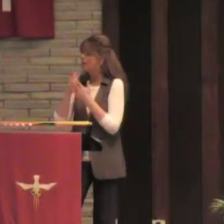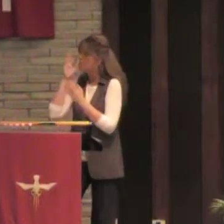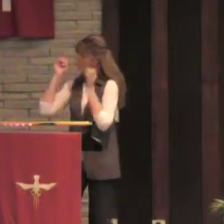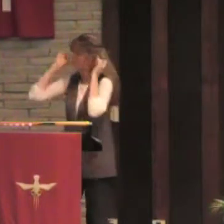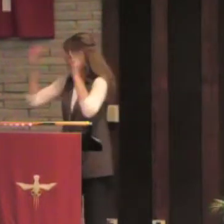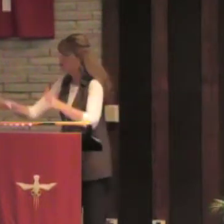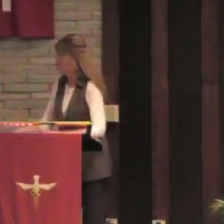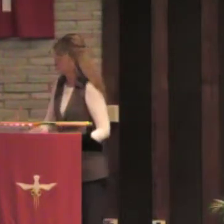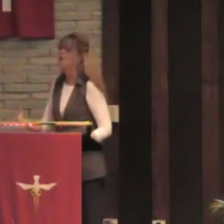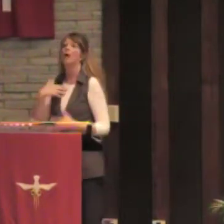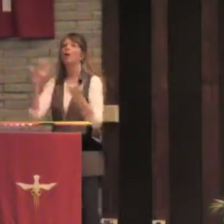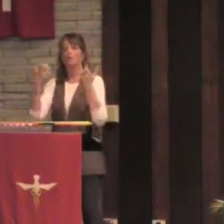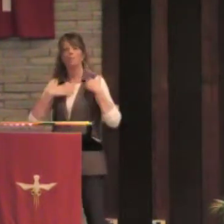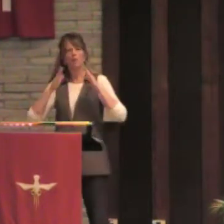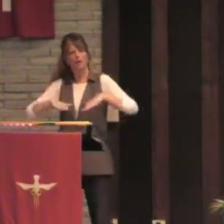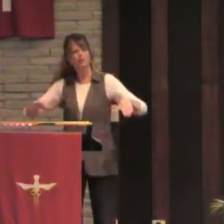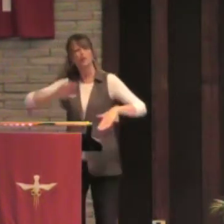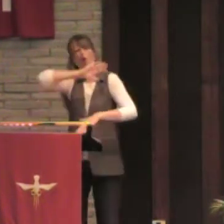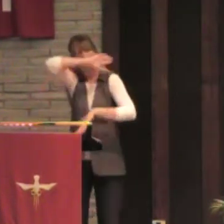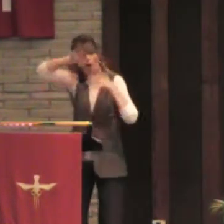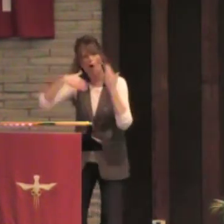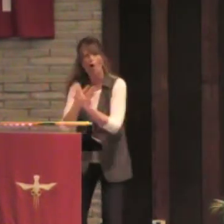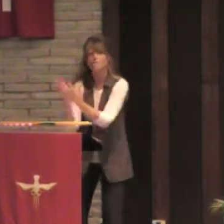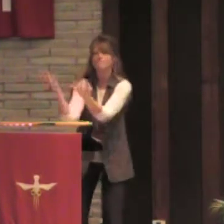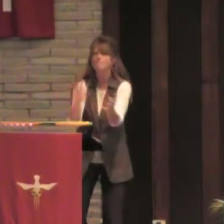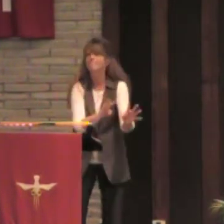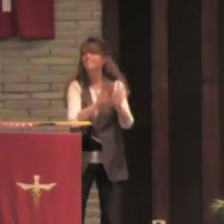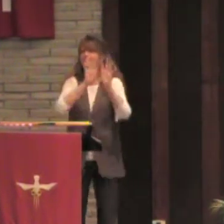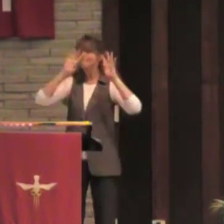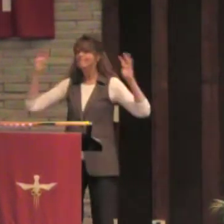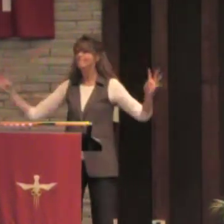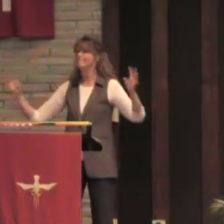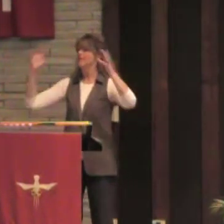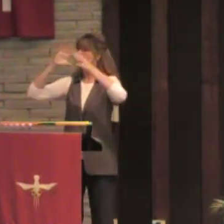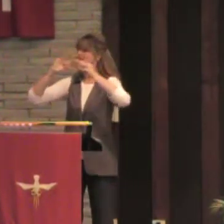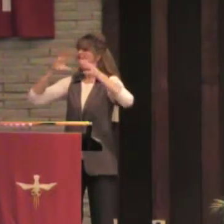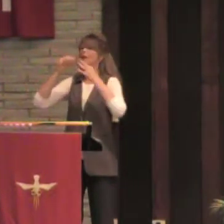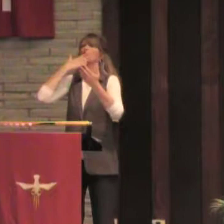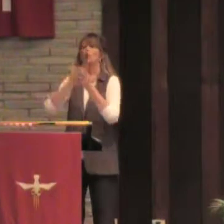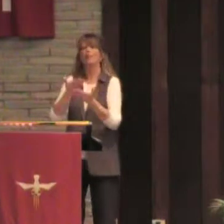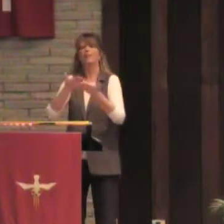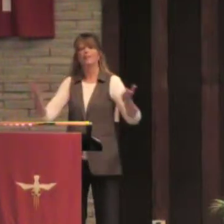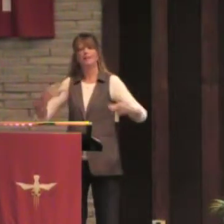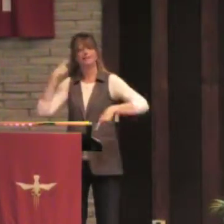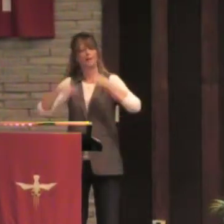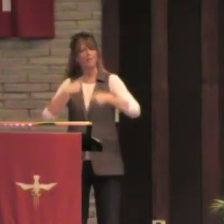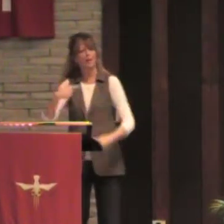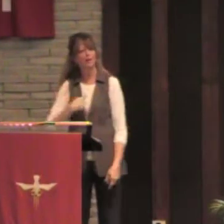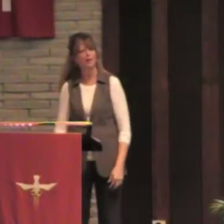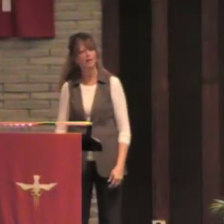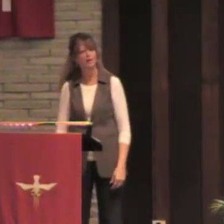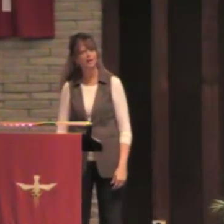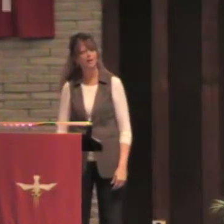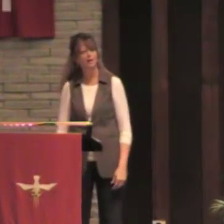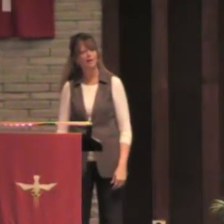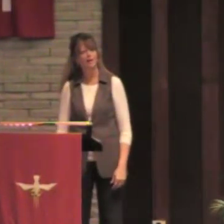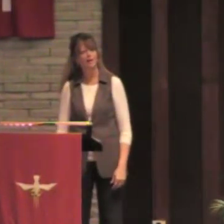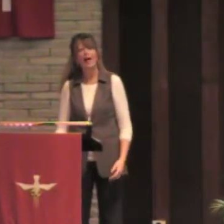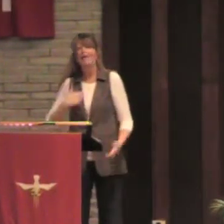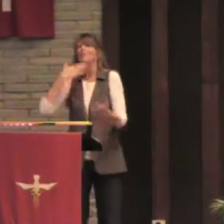back and sit down. I mean, that's kind of going over the top, but it really does make me wonder.